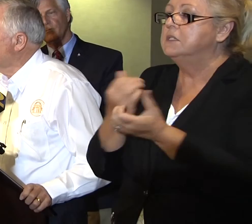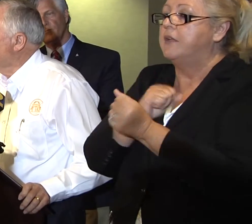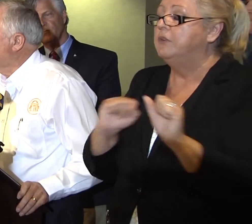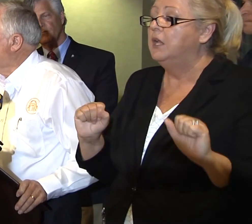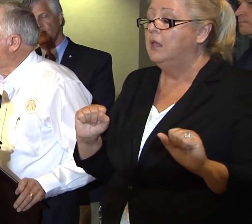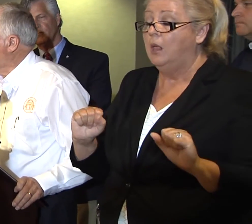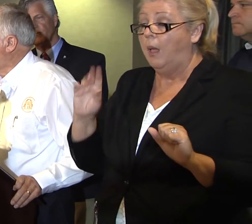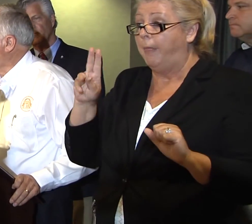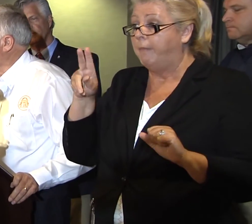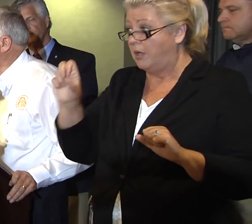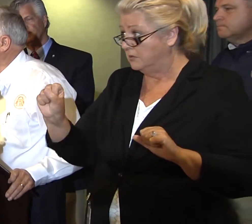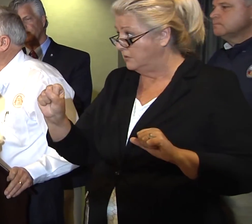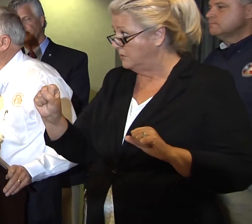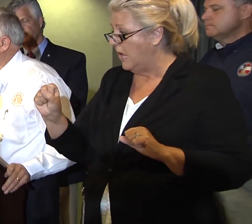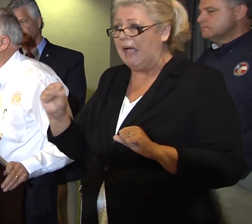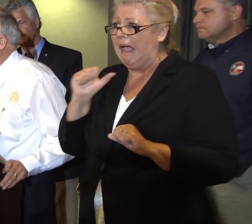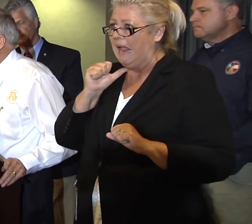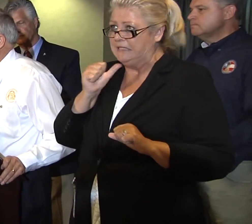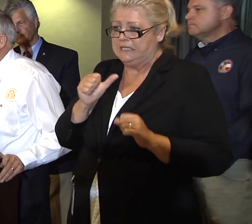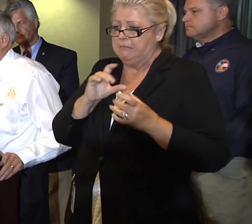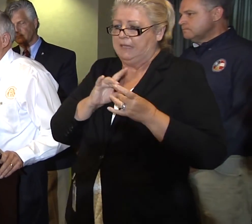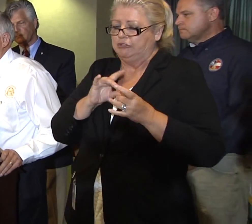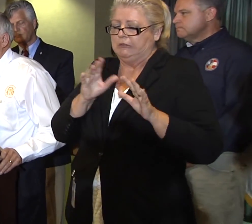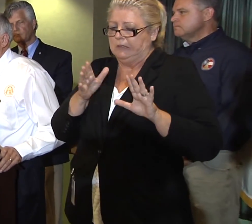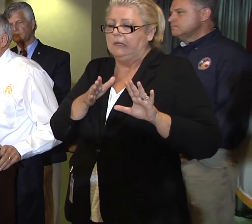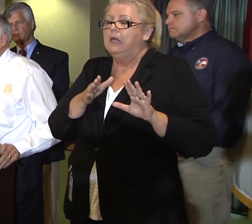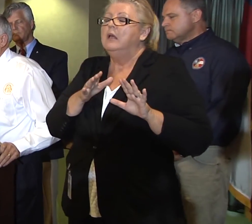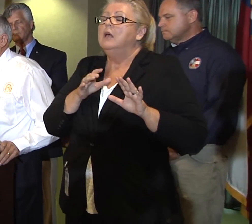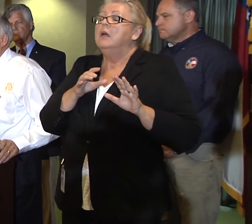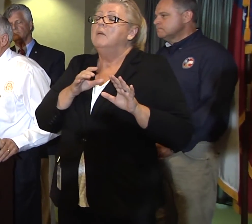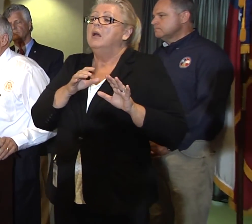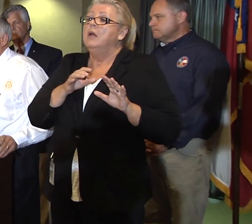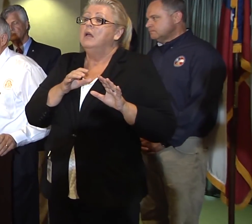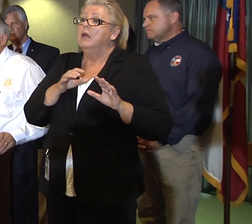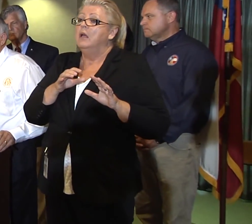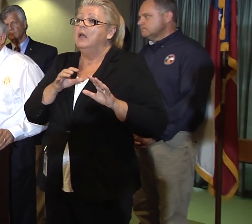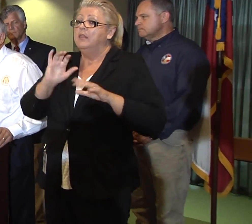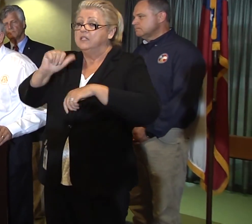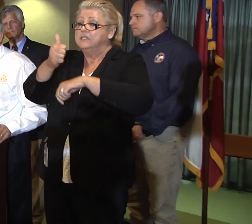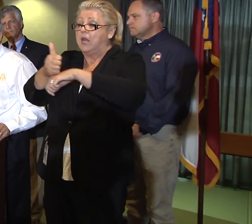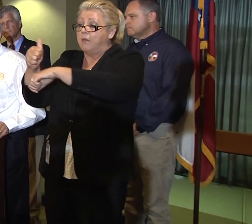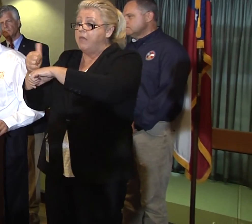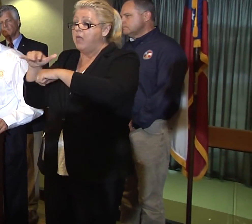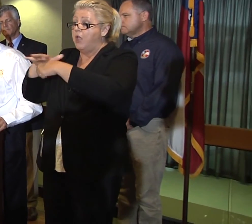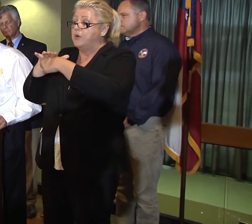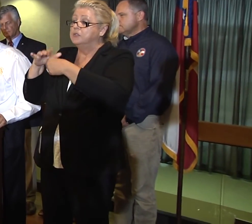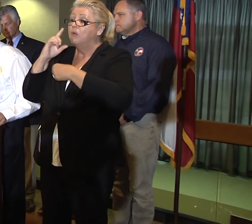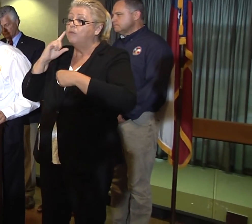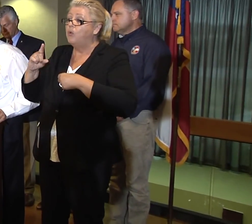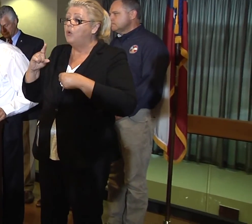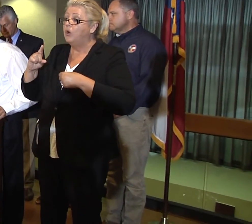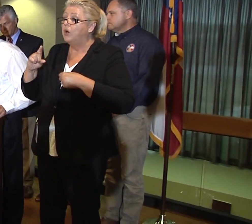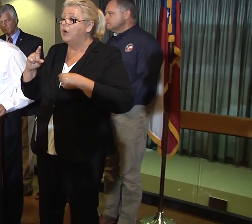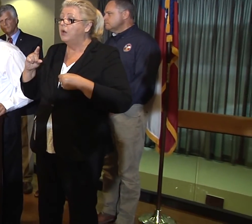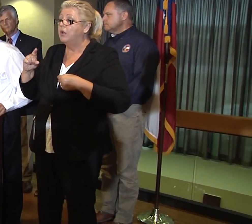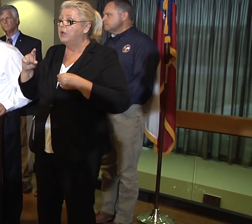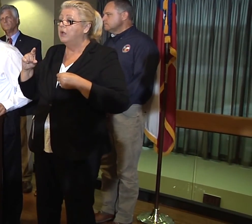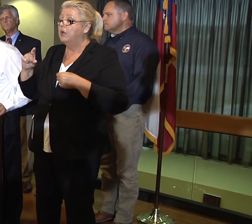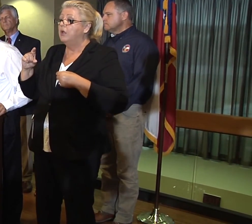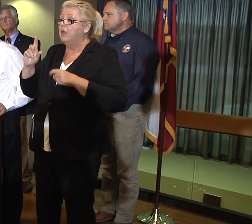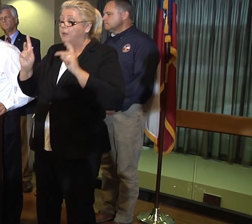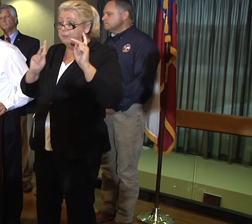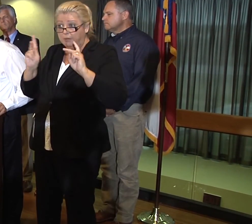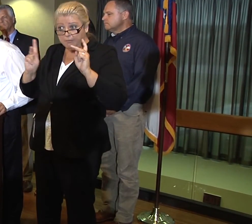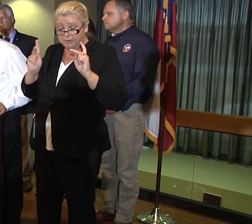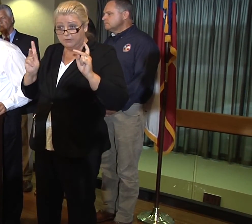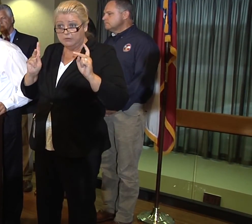buses, I didn't mention one other thing about the staging areas for sites for people